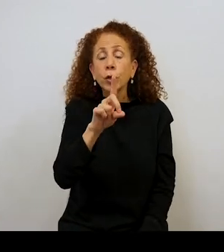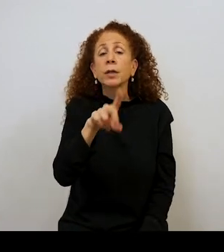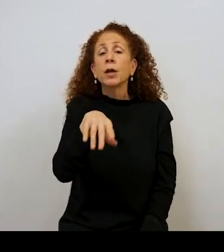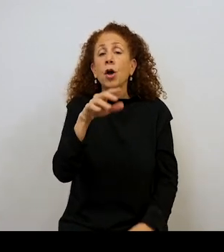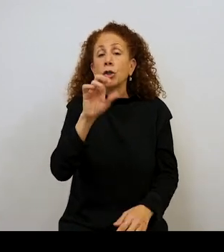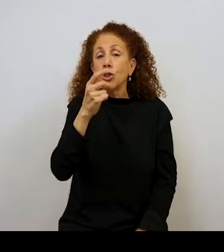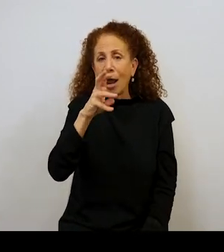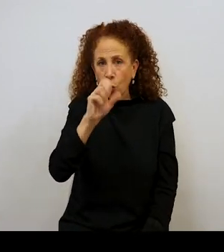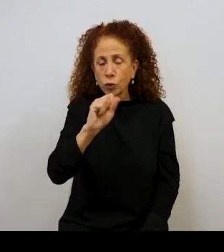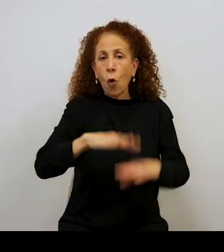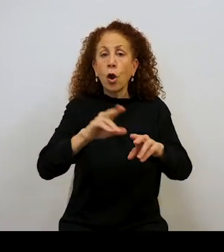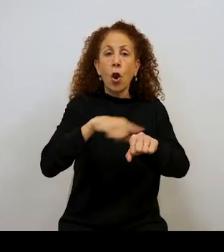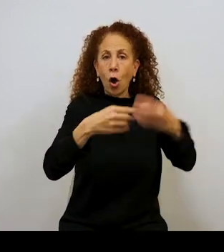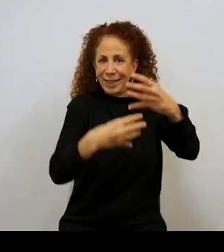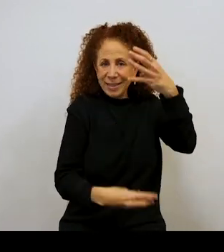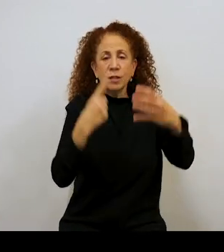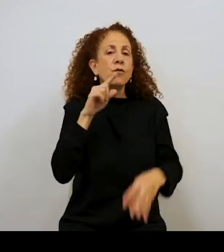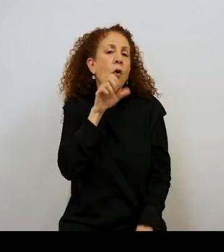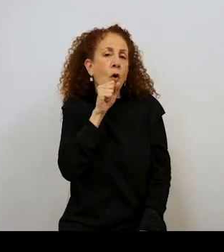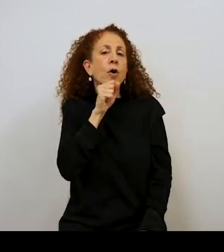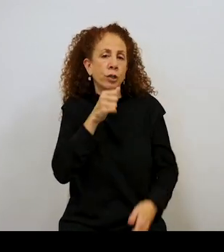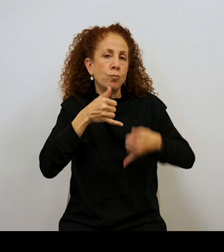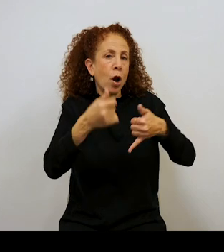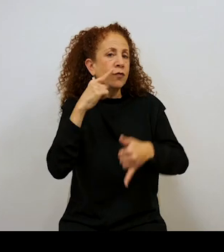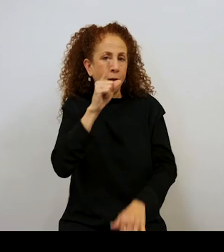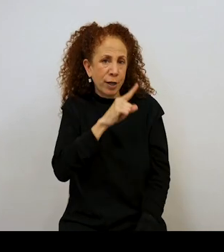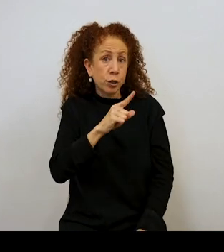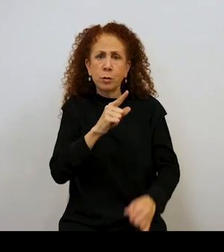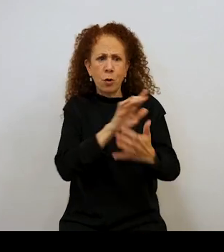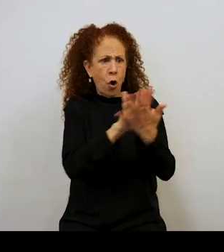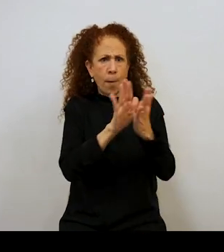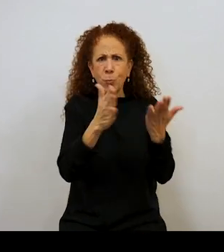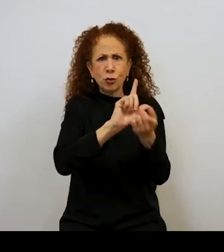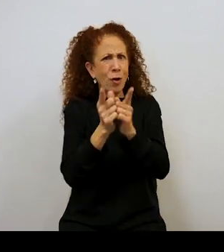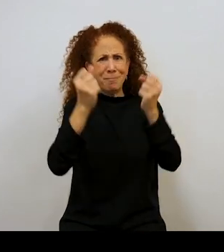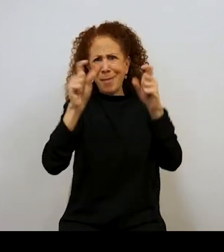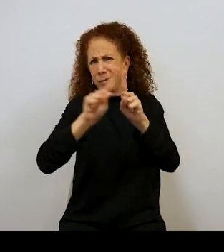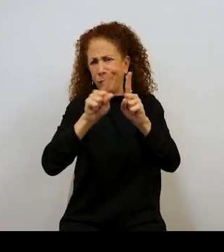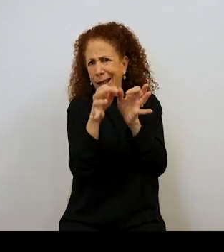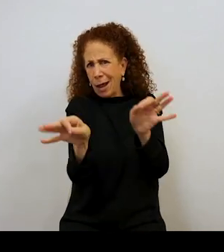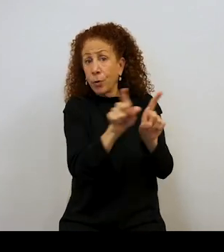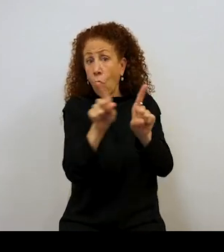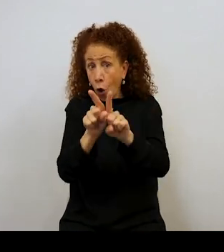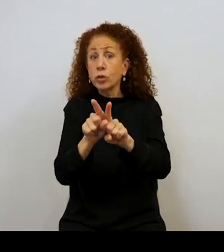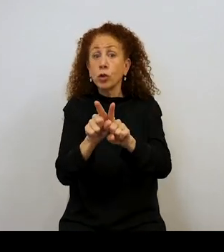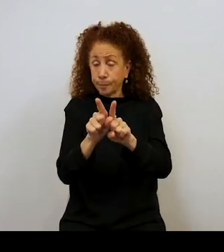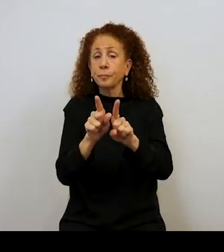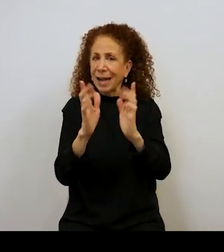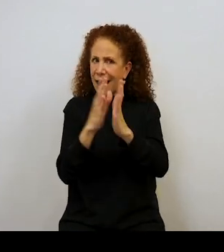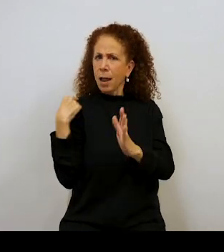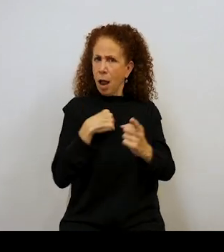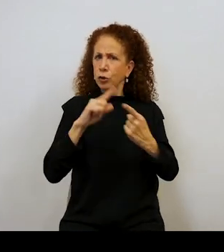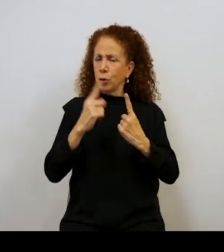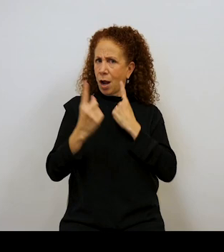been longlisted for the Orange Prize for Fiction. Her books have been translated into many languages, but they also ask us to